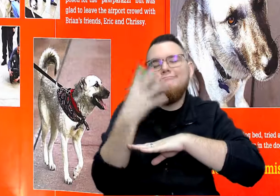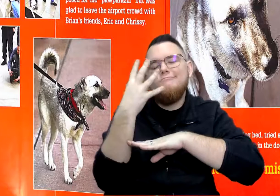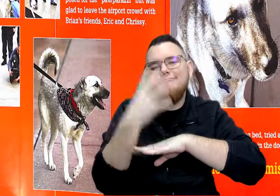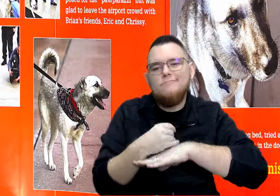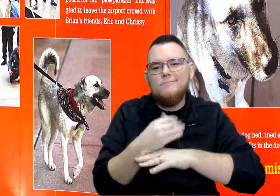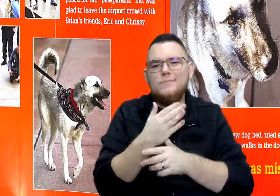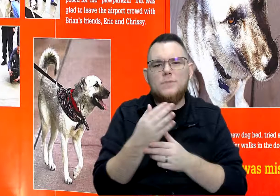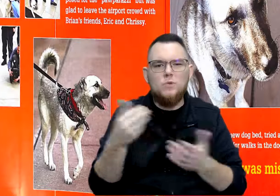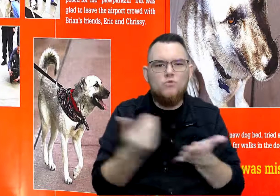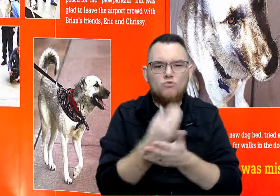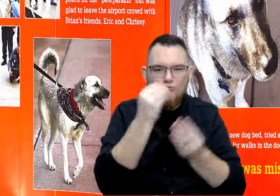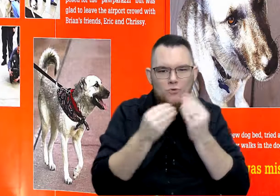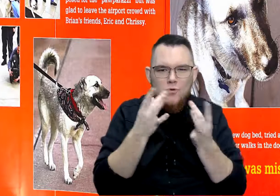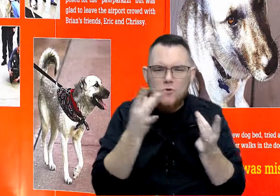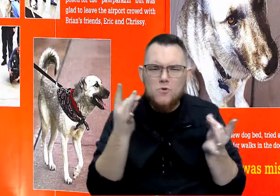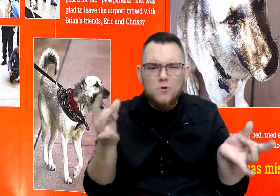But someone was missing.